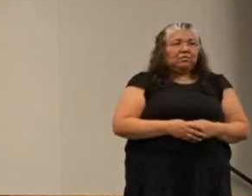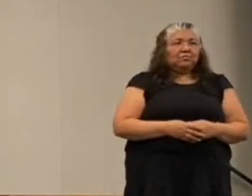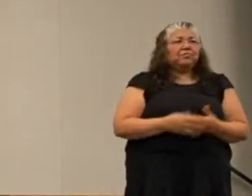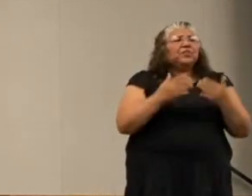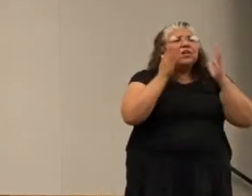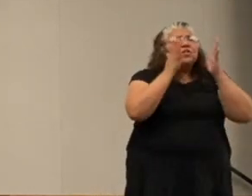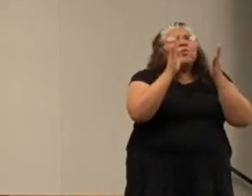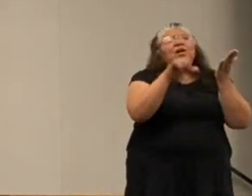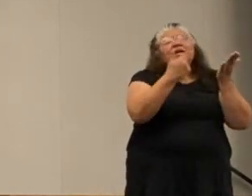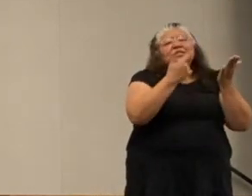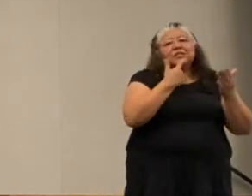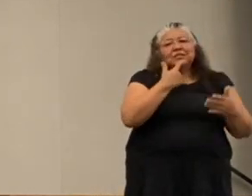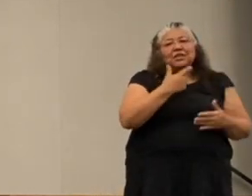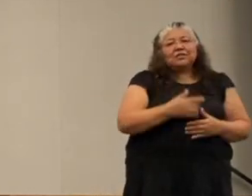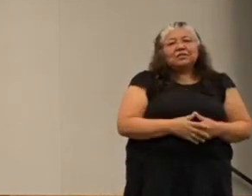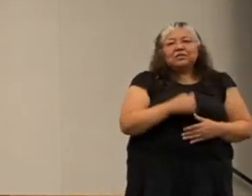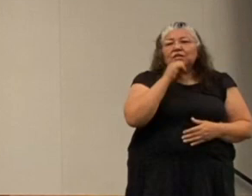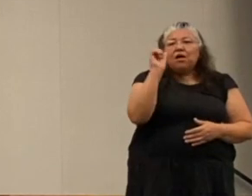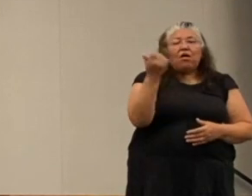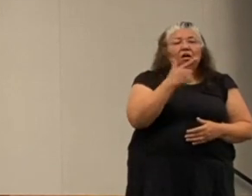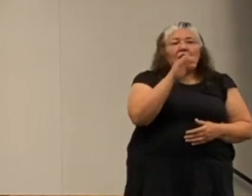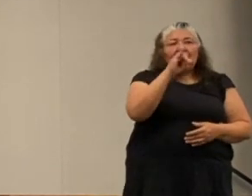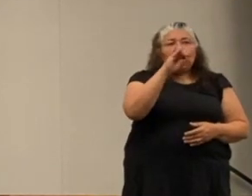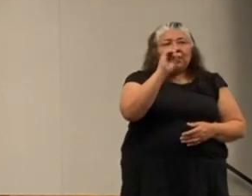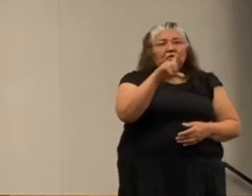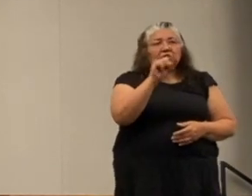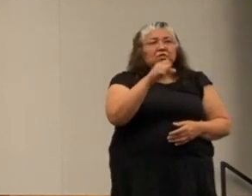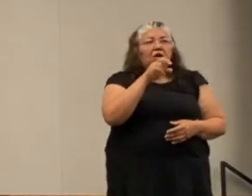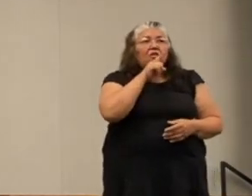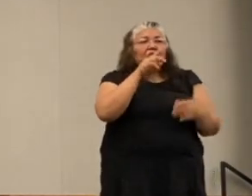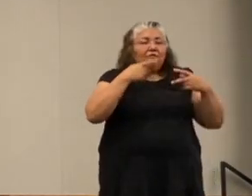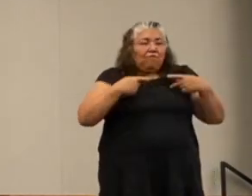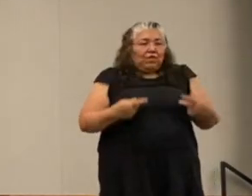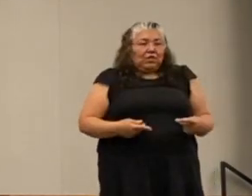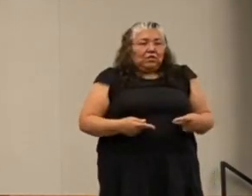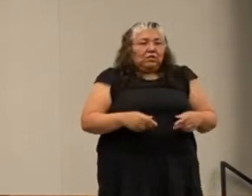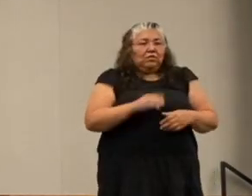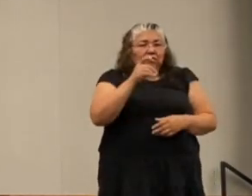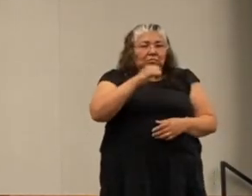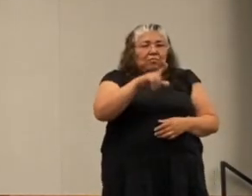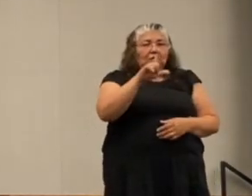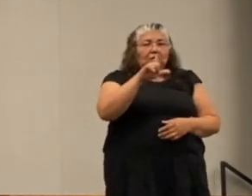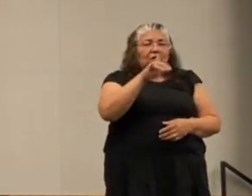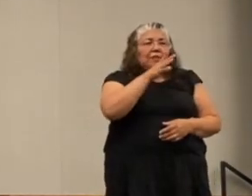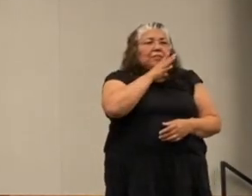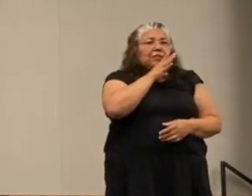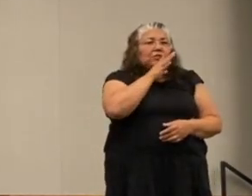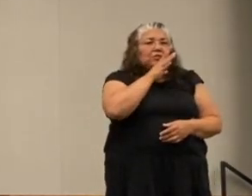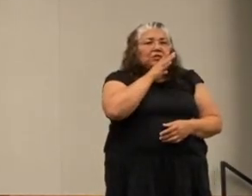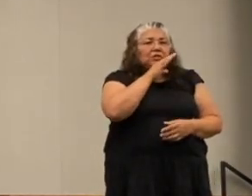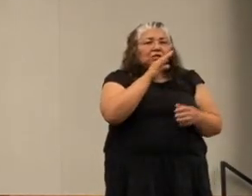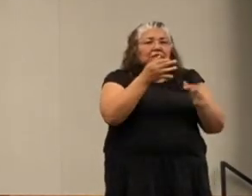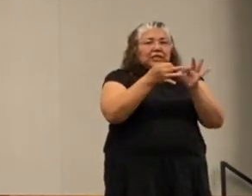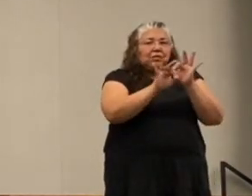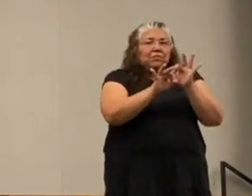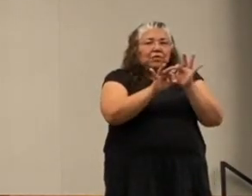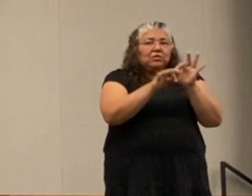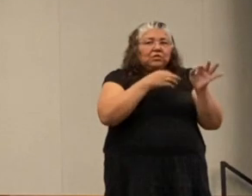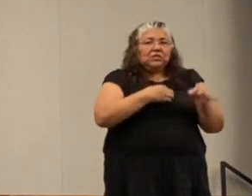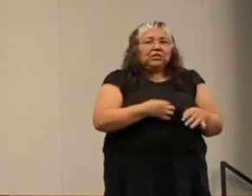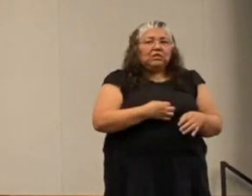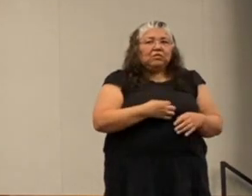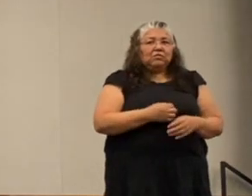Listen to what else he says, right? Not all idols, however, are physical. Paul mentions several sinful desires and calls these